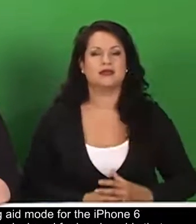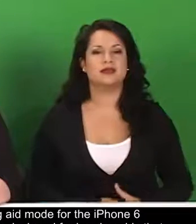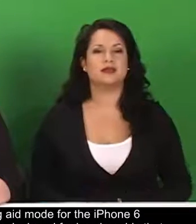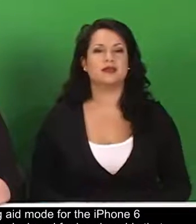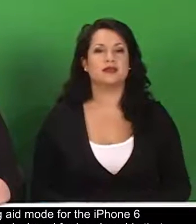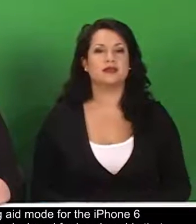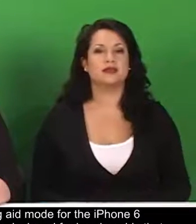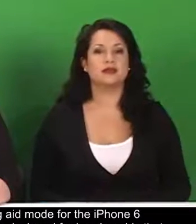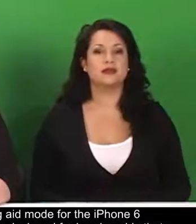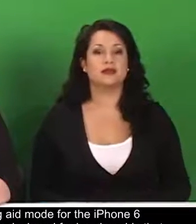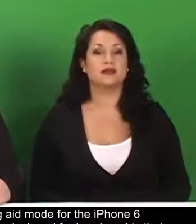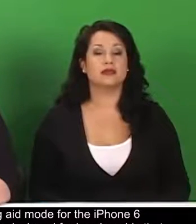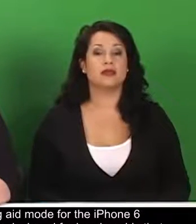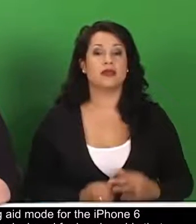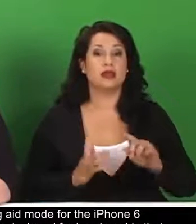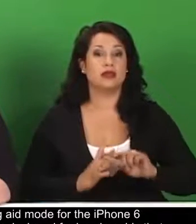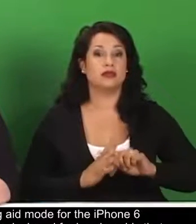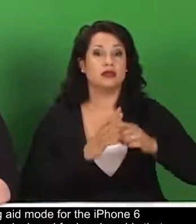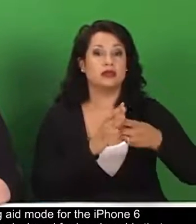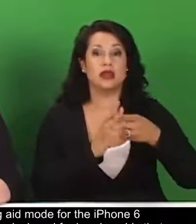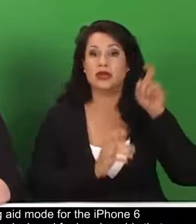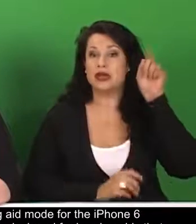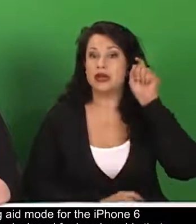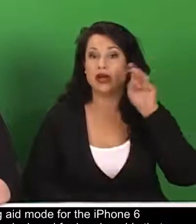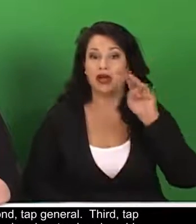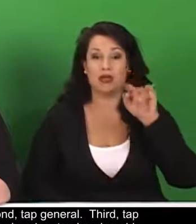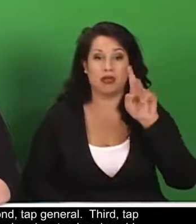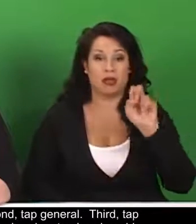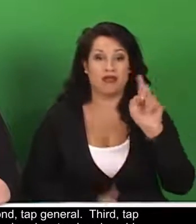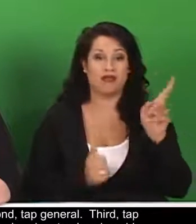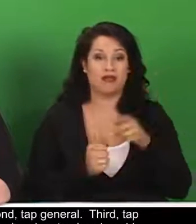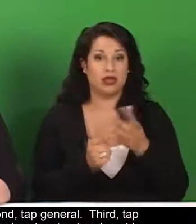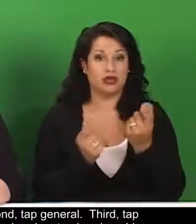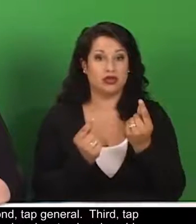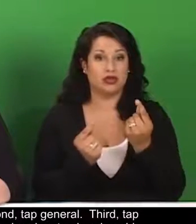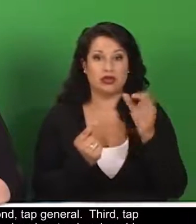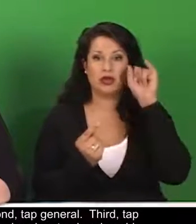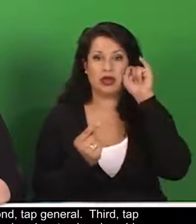To activate hearing aid mode, first, tap Settings.